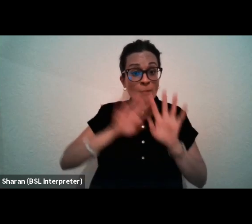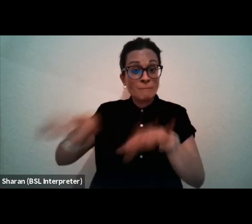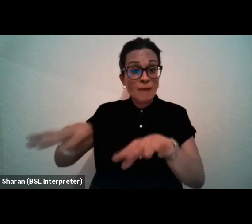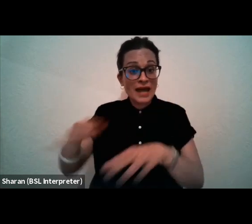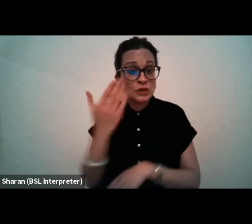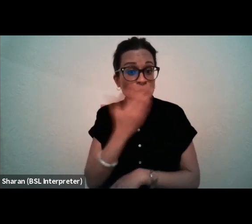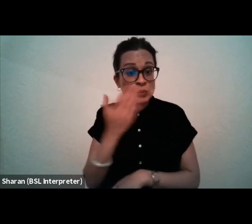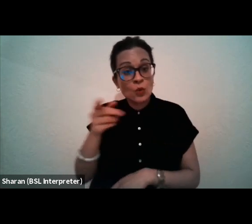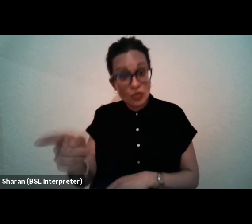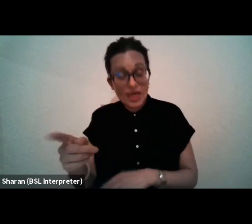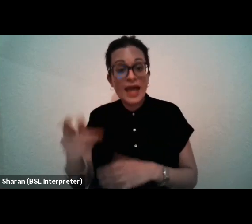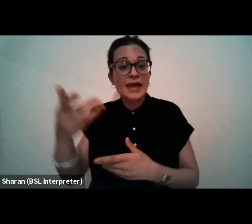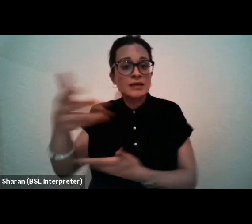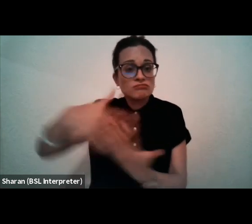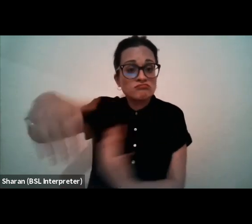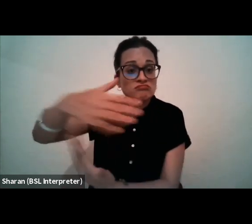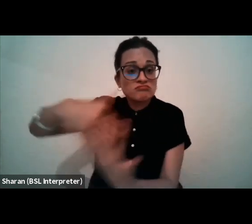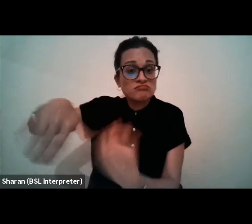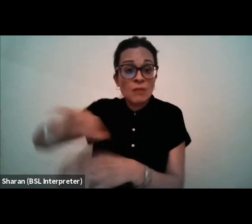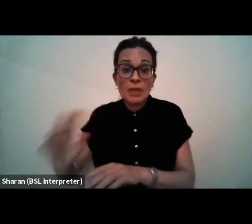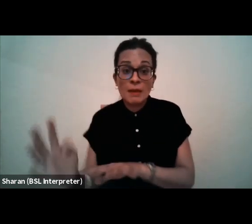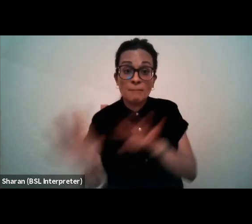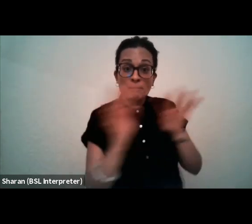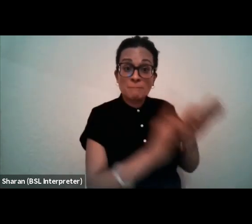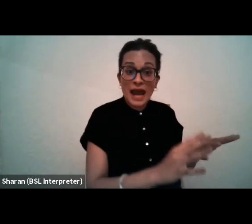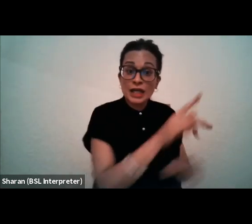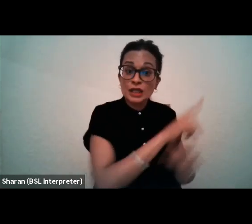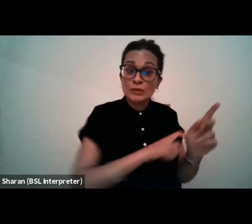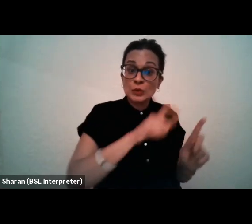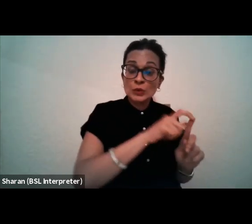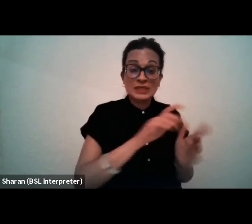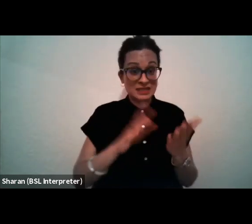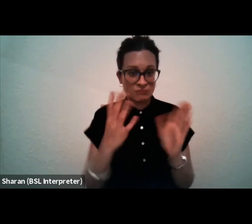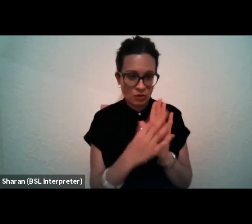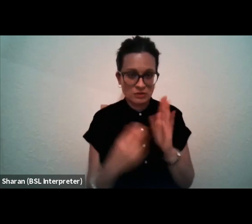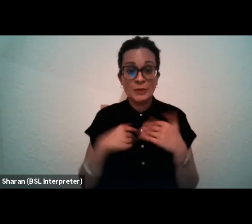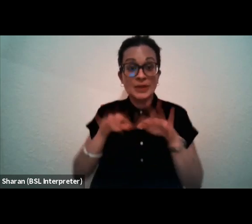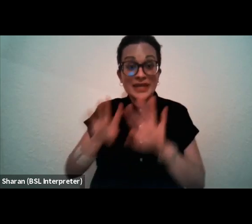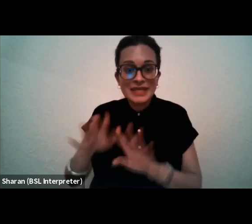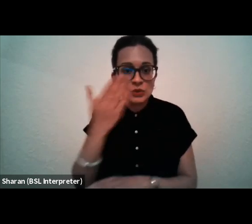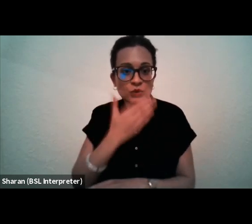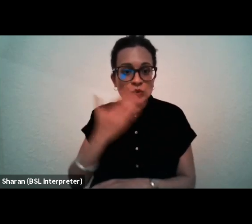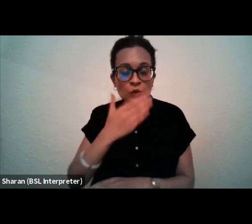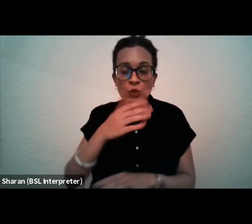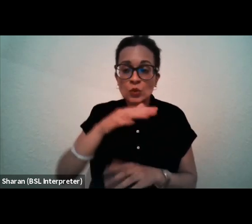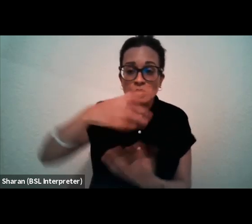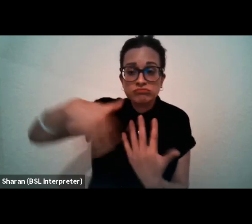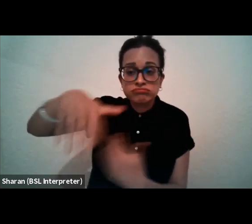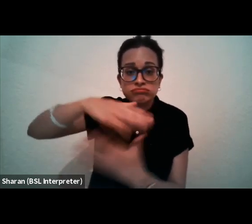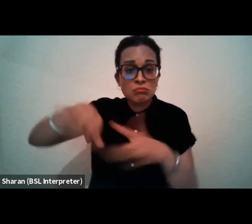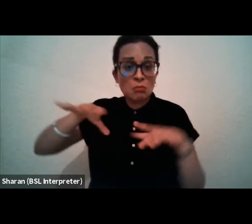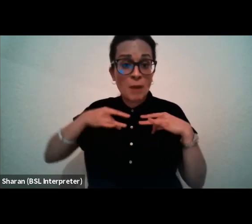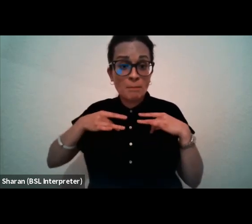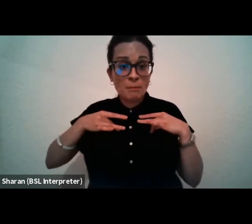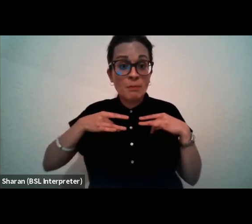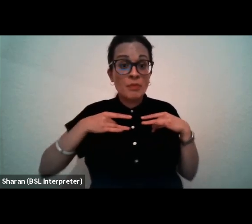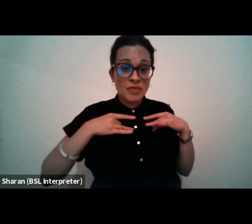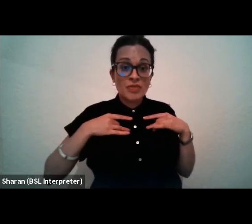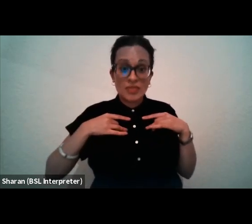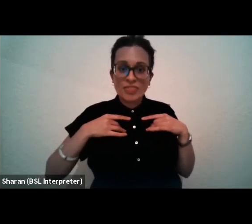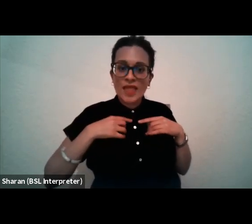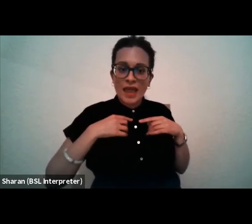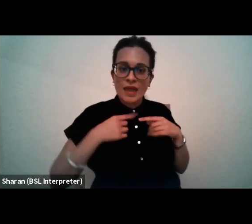their communities. They will be taking anything that they pick up in those schools back out into their communities and potentially